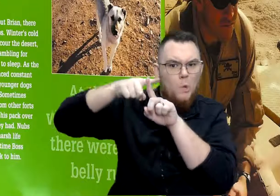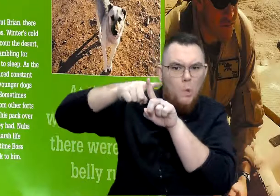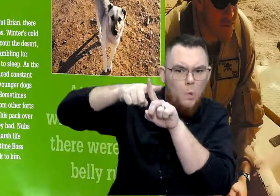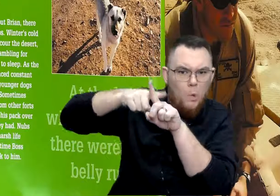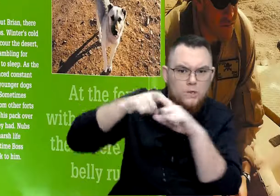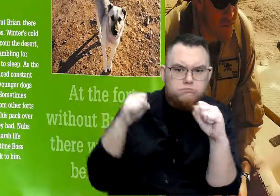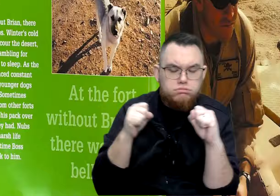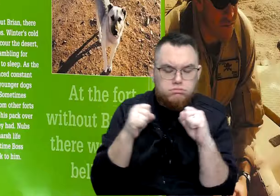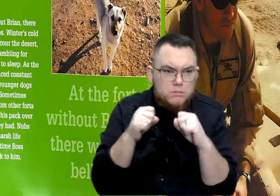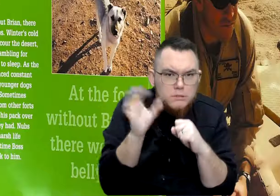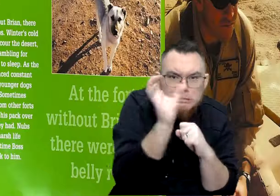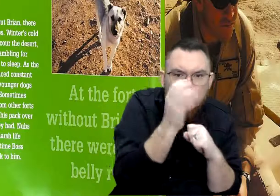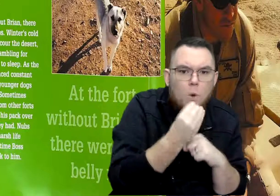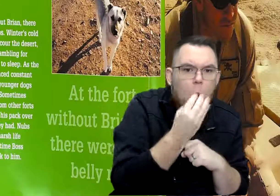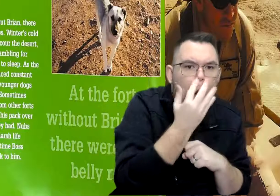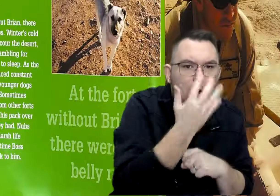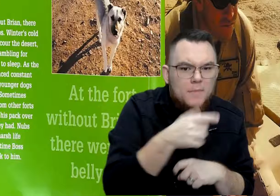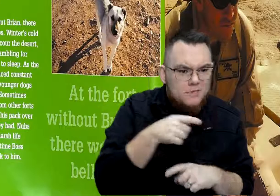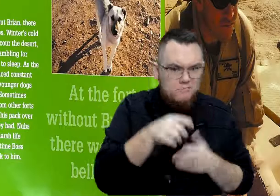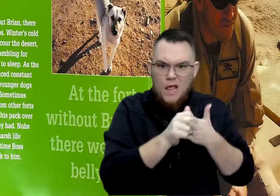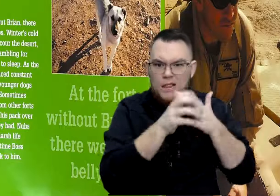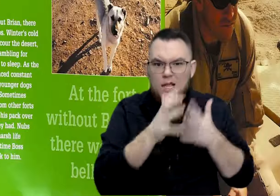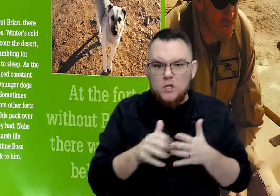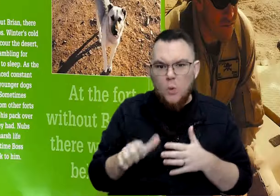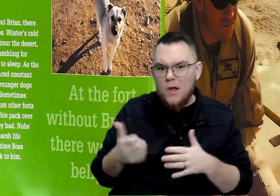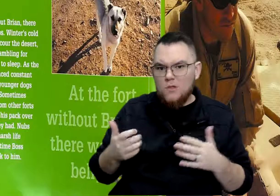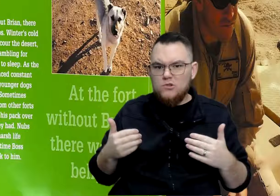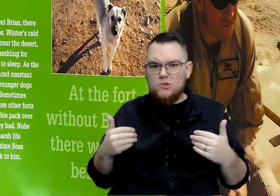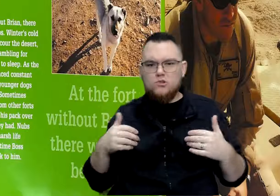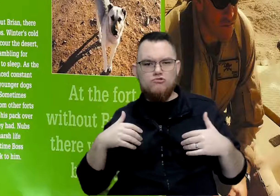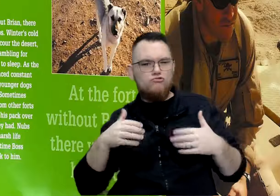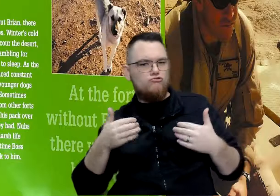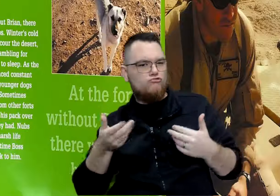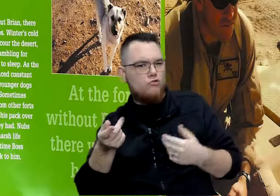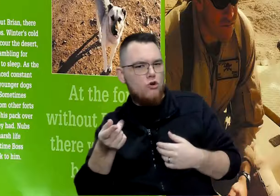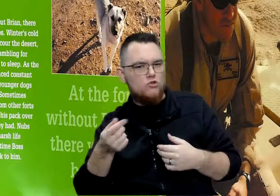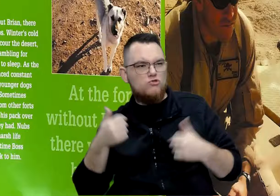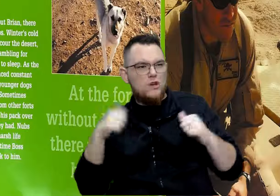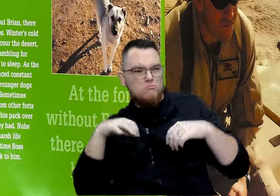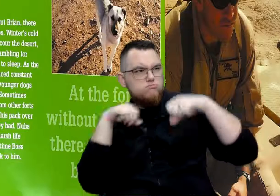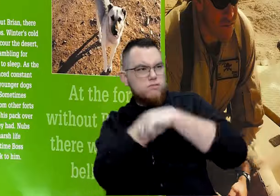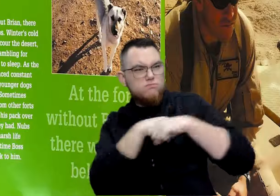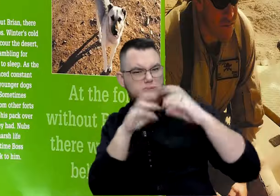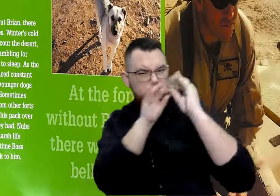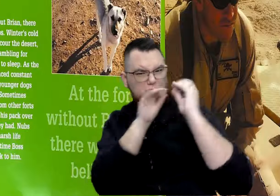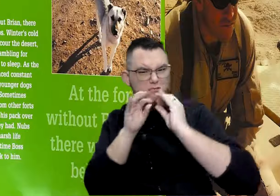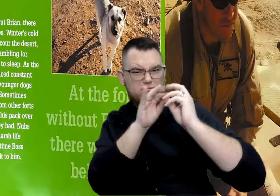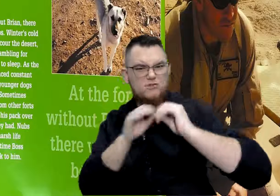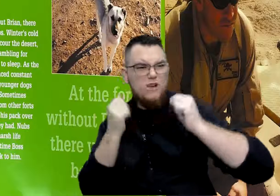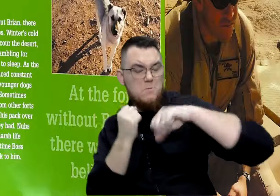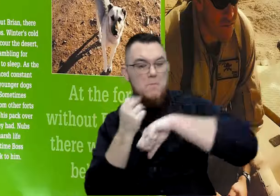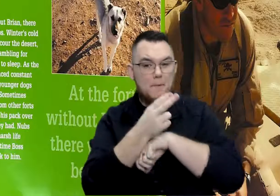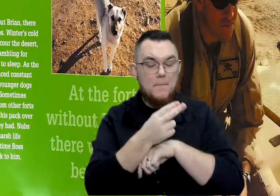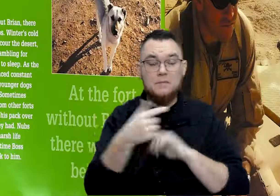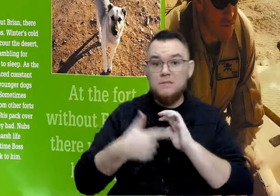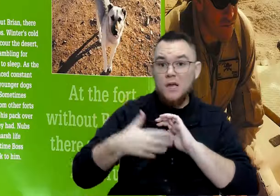constant challenges from younger dogs wanting his job. Sometimes, groups of dogs from other forts fought Nubs and